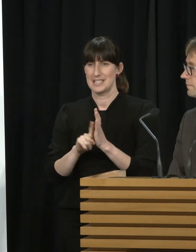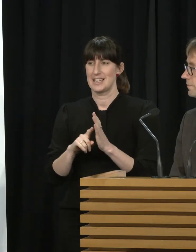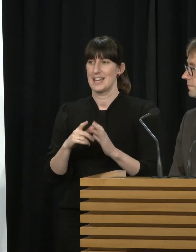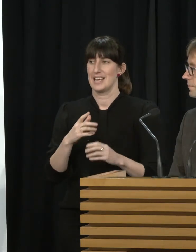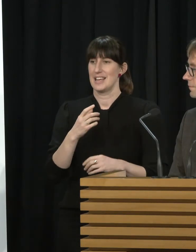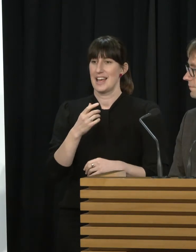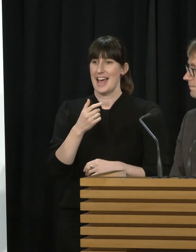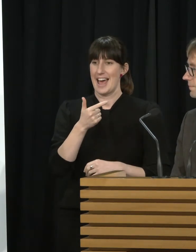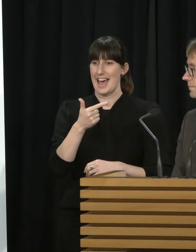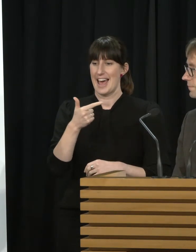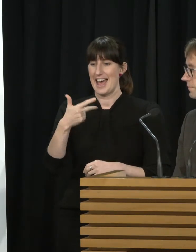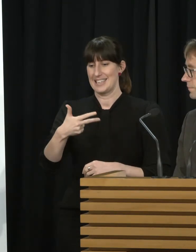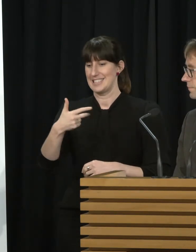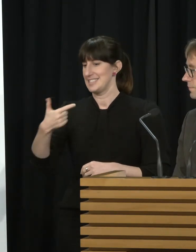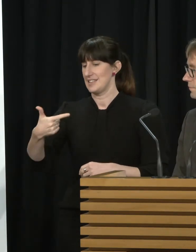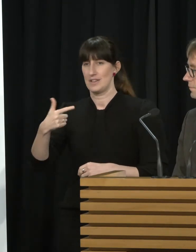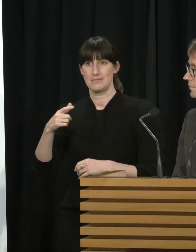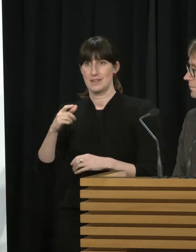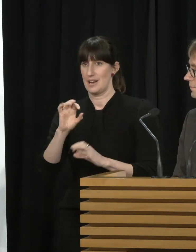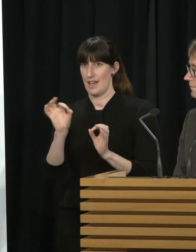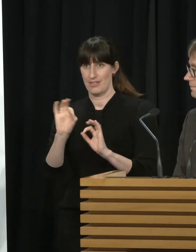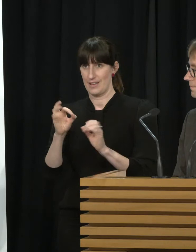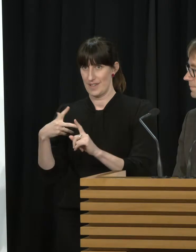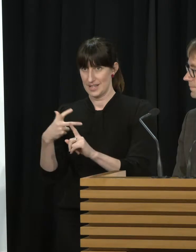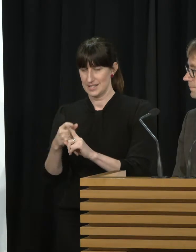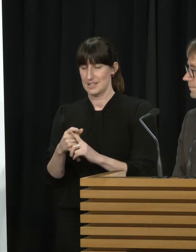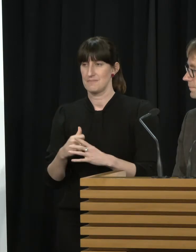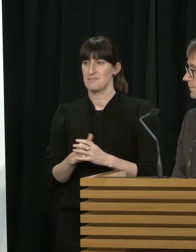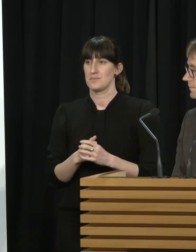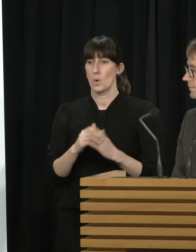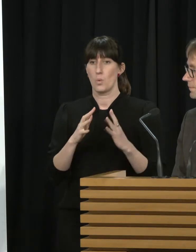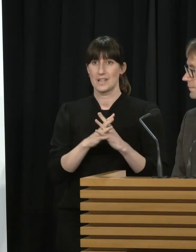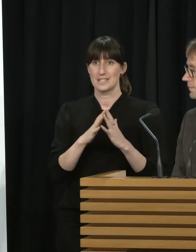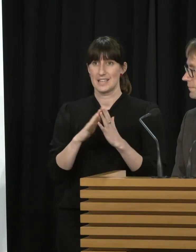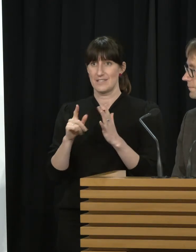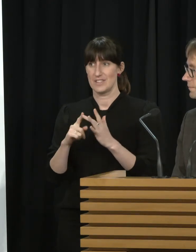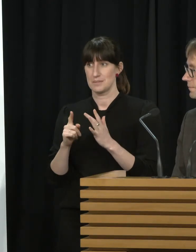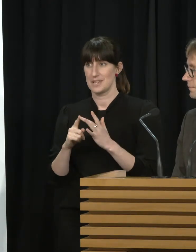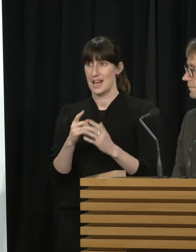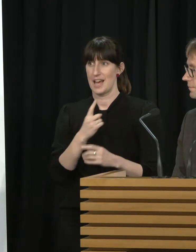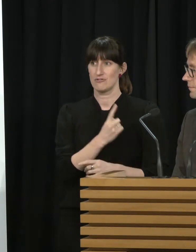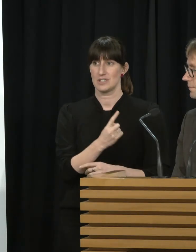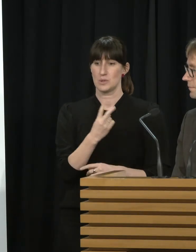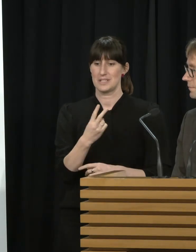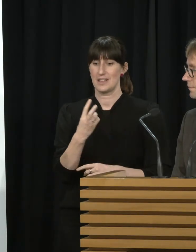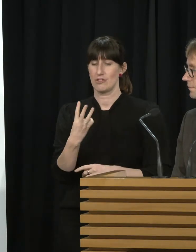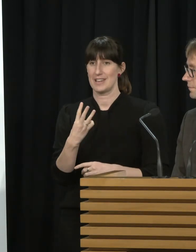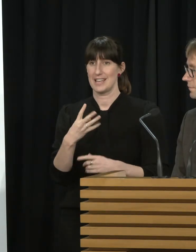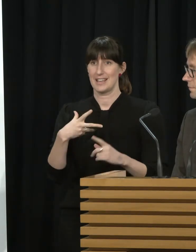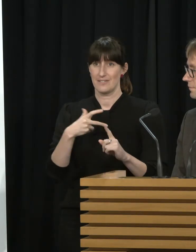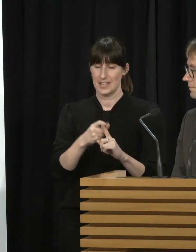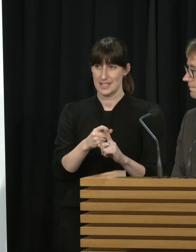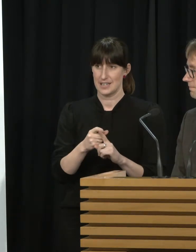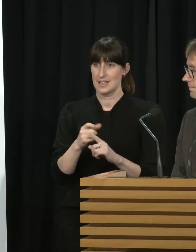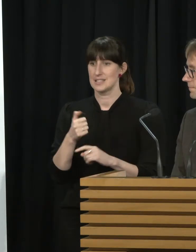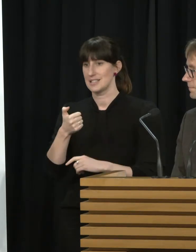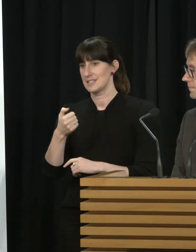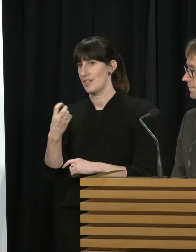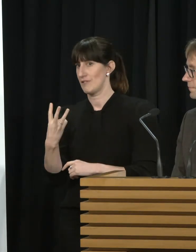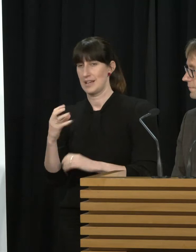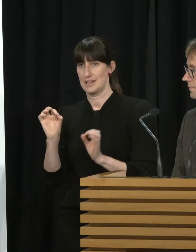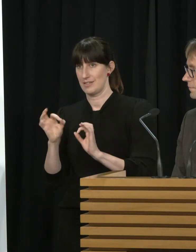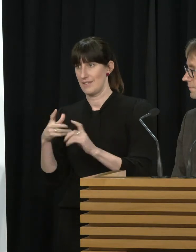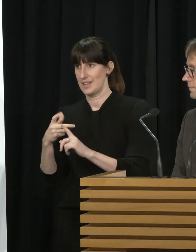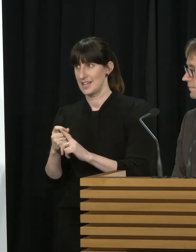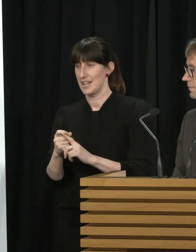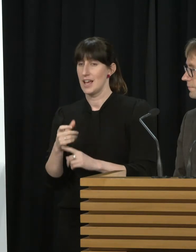and 87 unvaccinated. For Wallace Investments, they have 123 vaccinated and 60 unvaccinated. If you ask